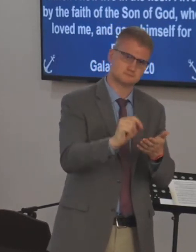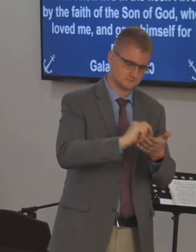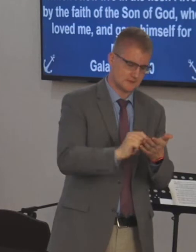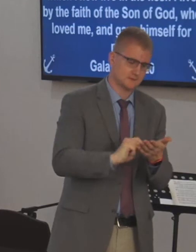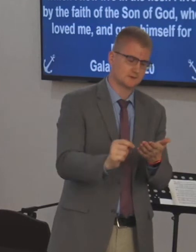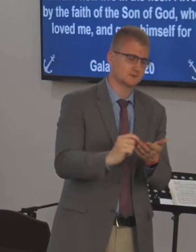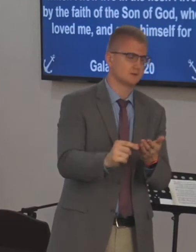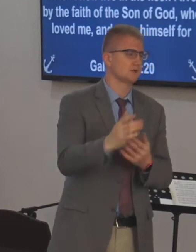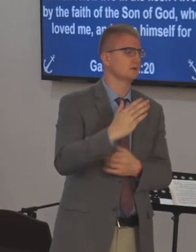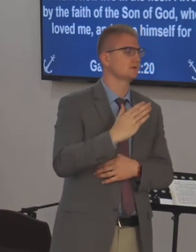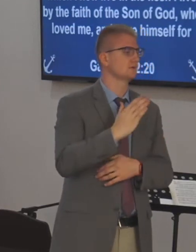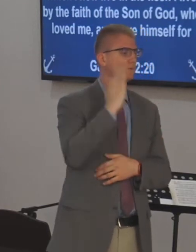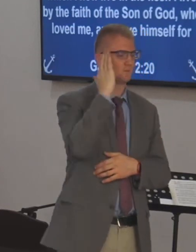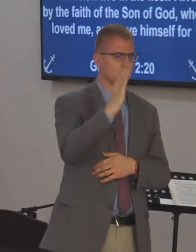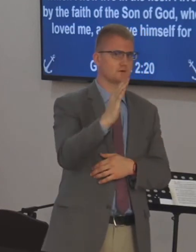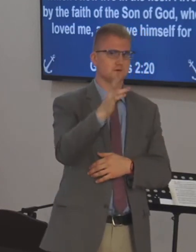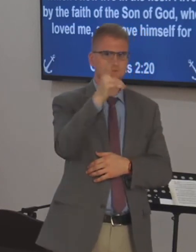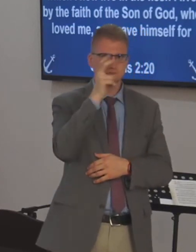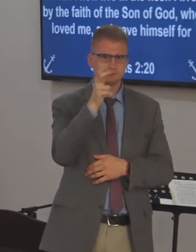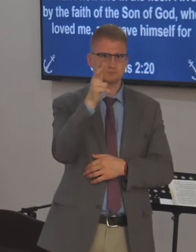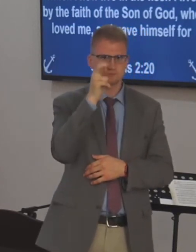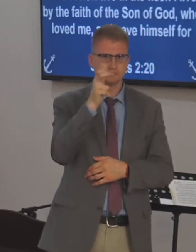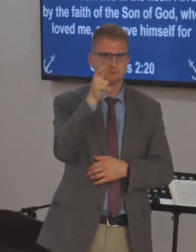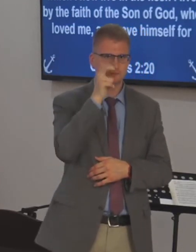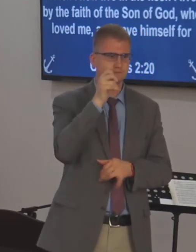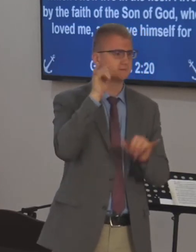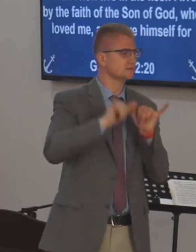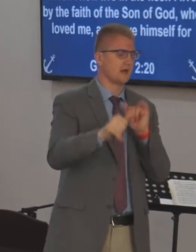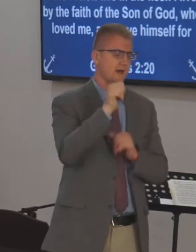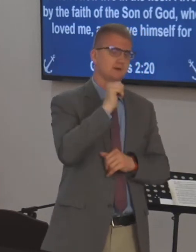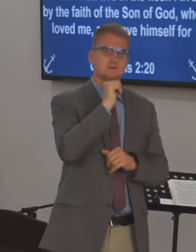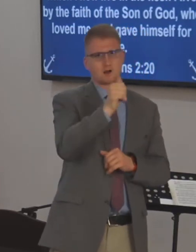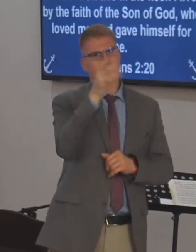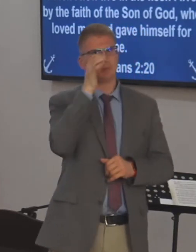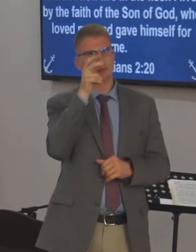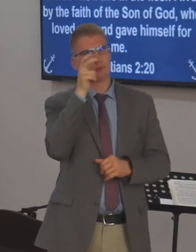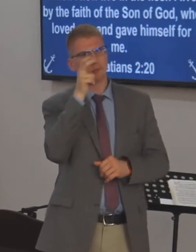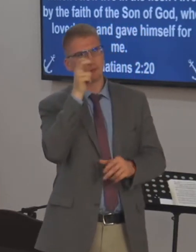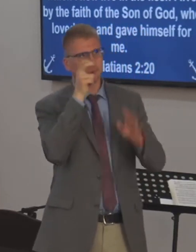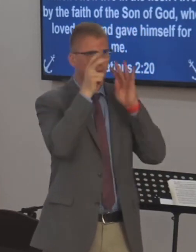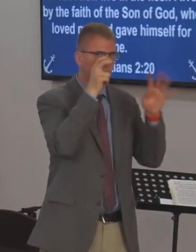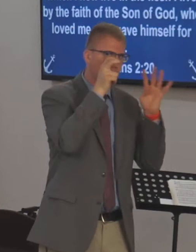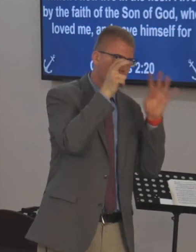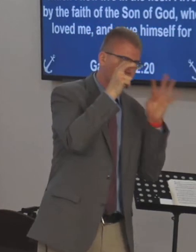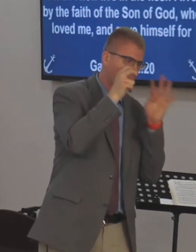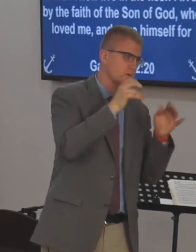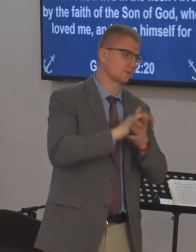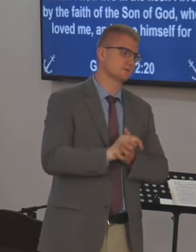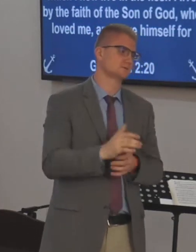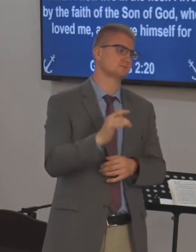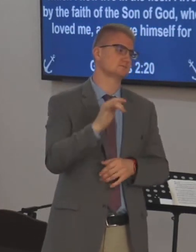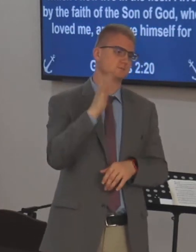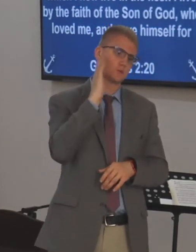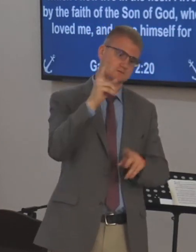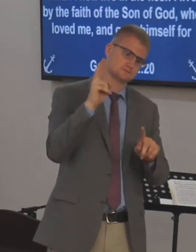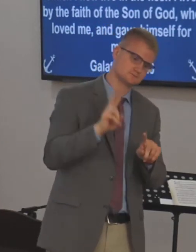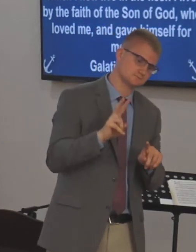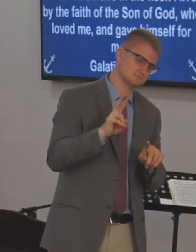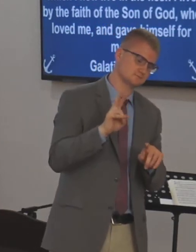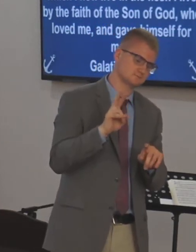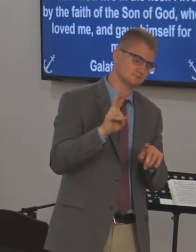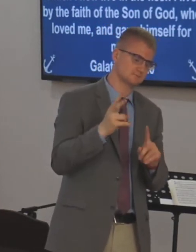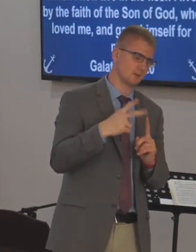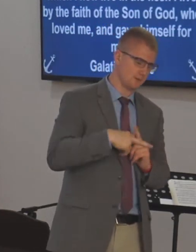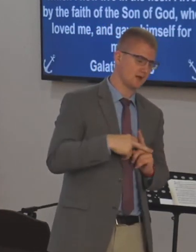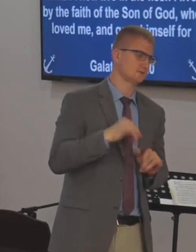amazing what you hang on to when you do that. And I noticed, how many times have I quoted from that verse, read